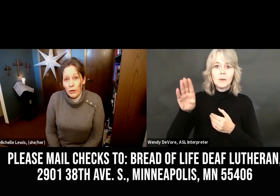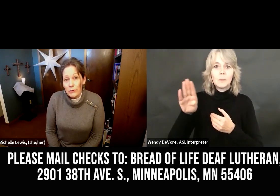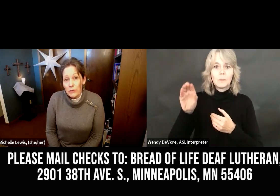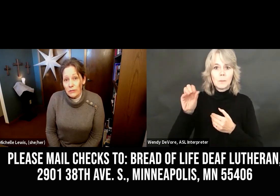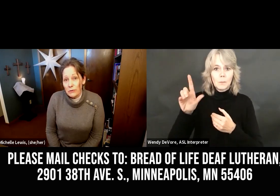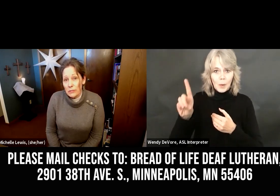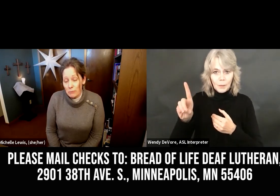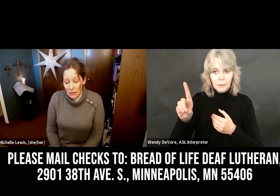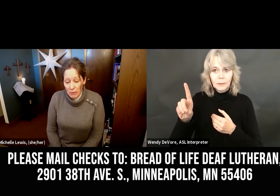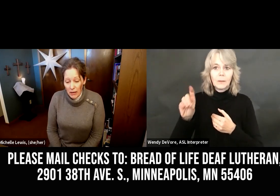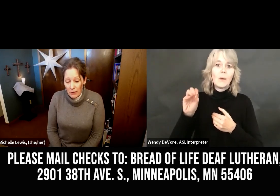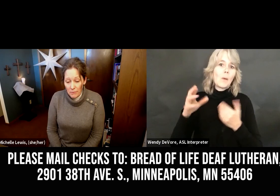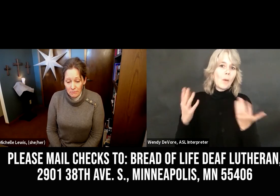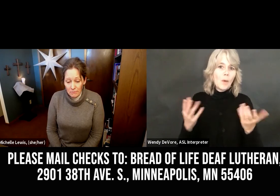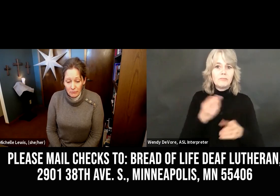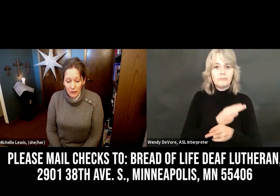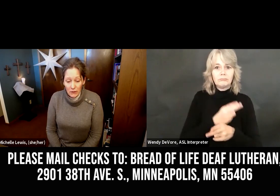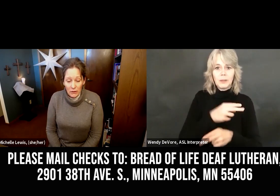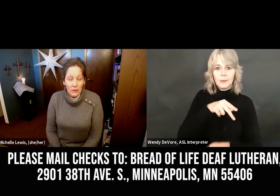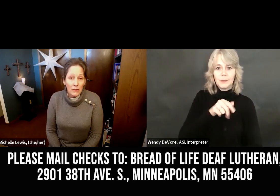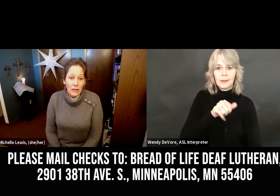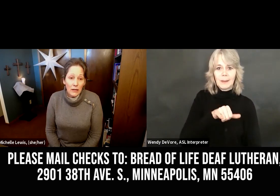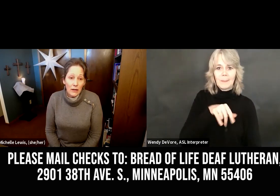or you can use PayPal,